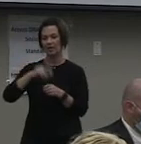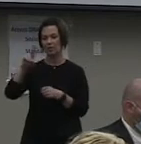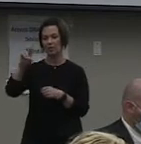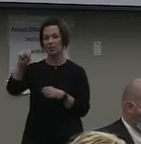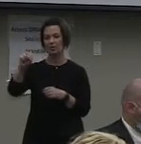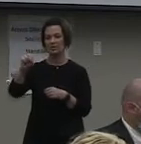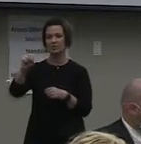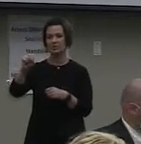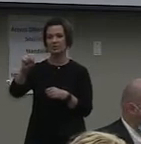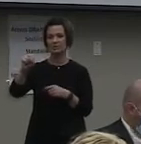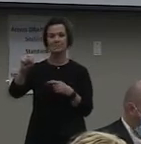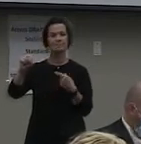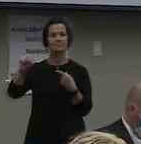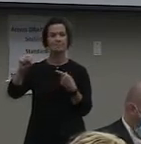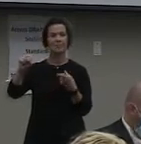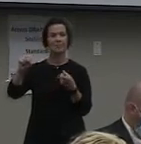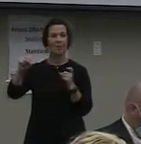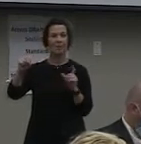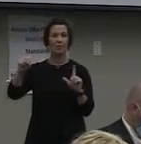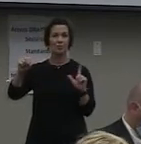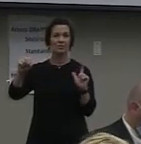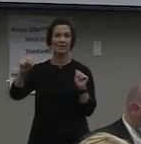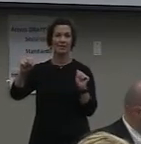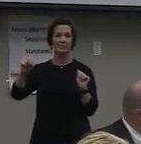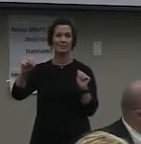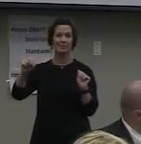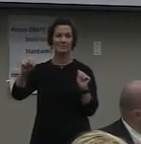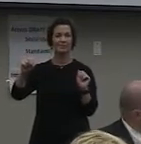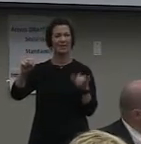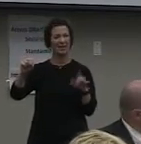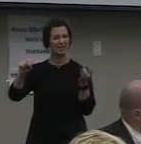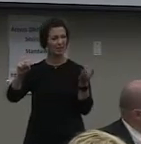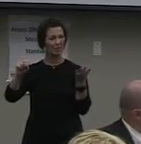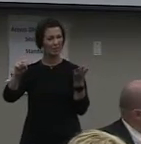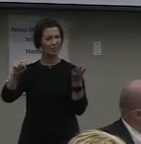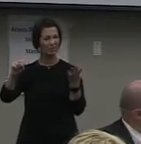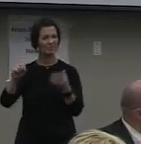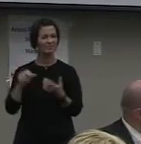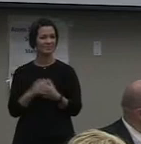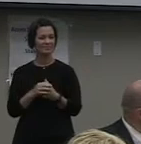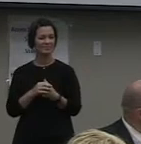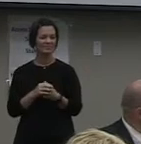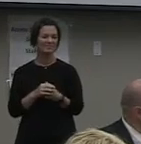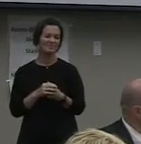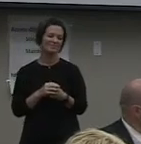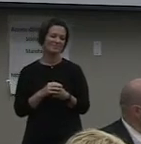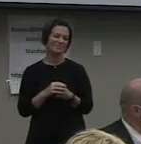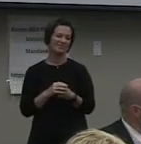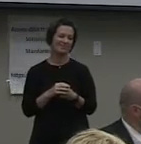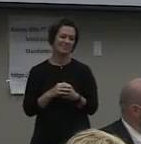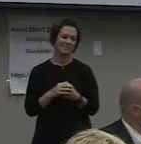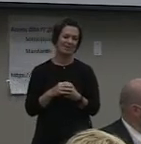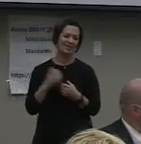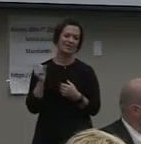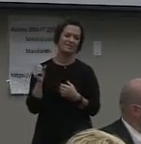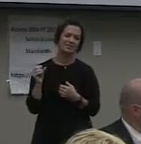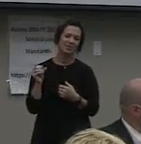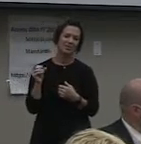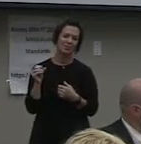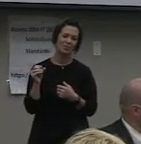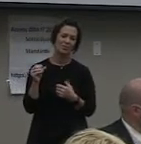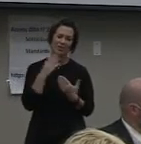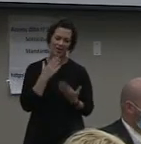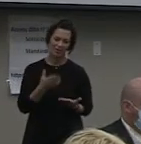is terrible and disappointing. But on that note, I'd like to say that thank you so much for letting